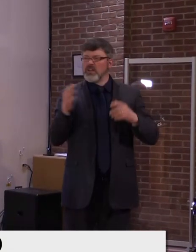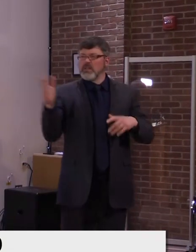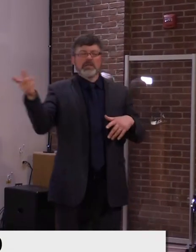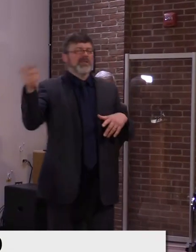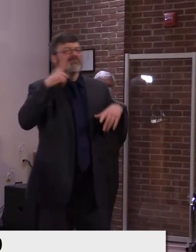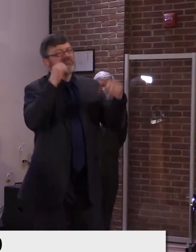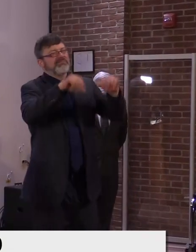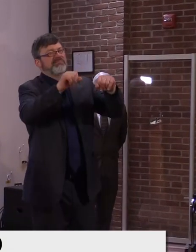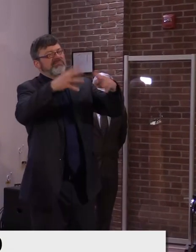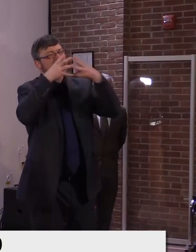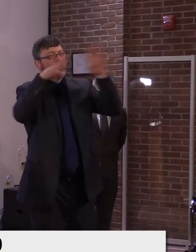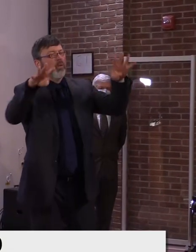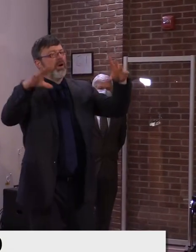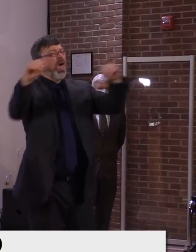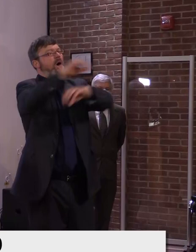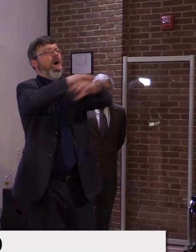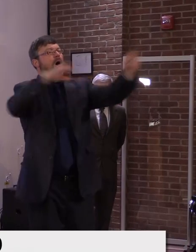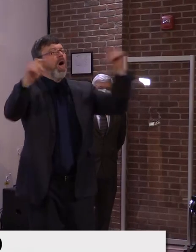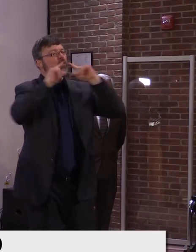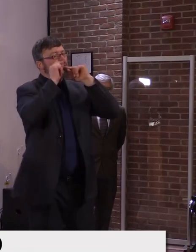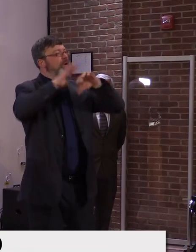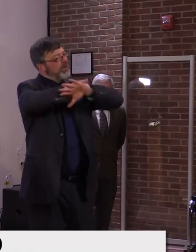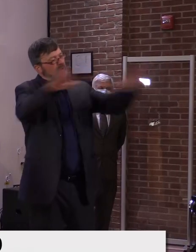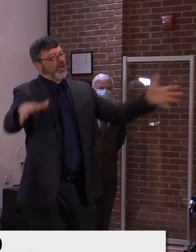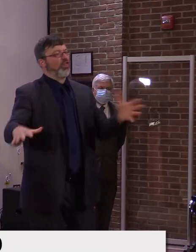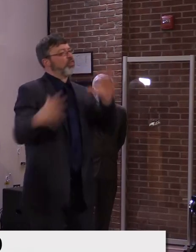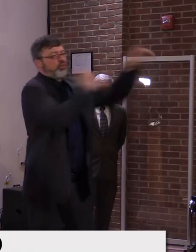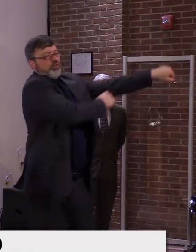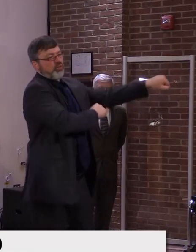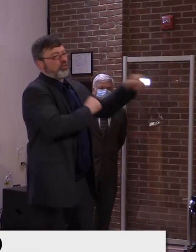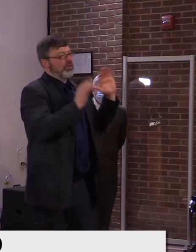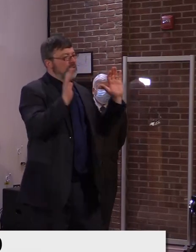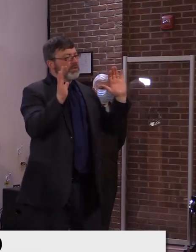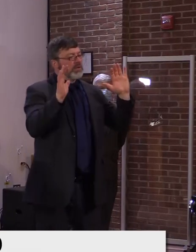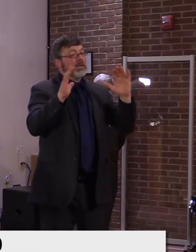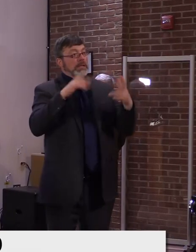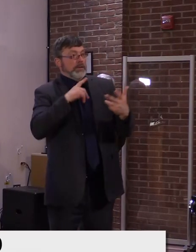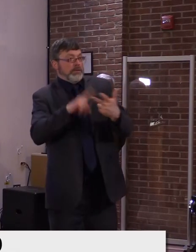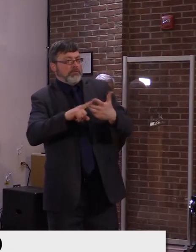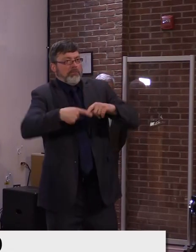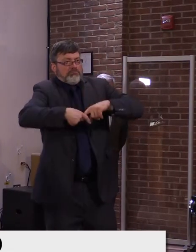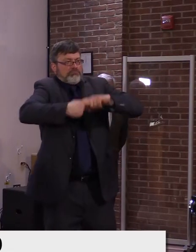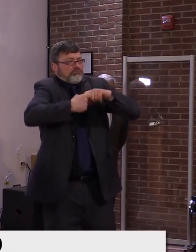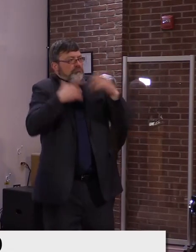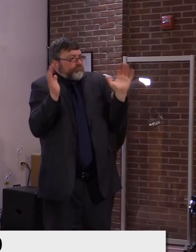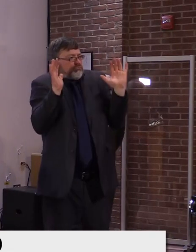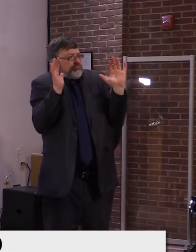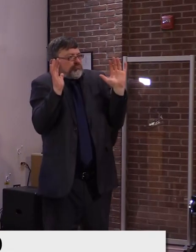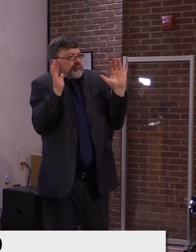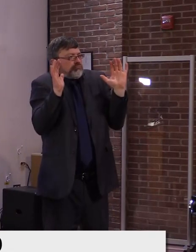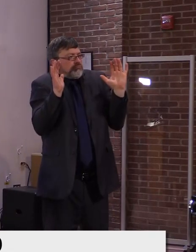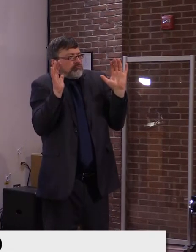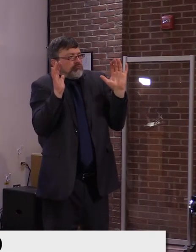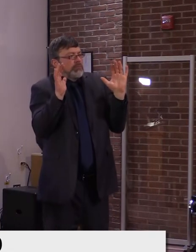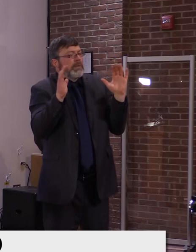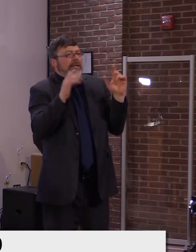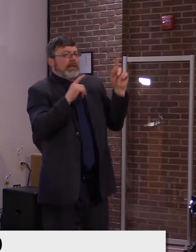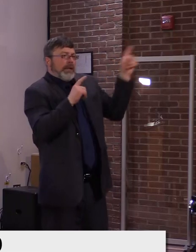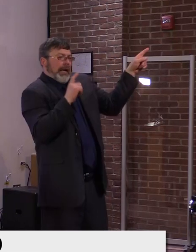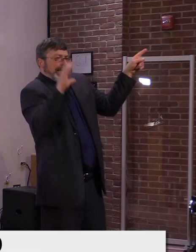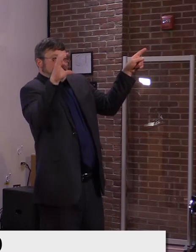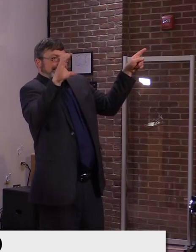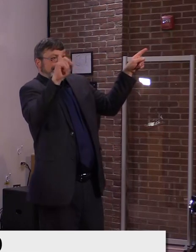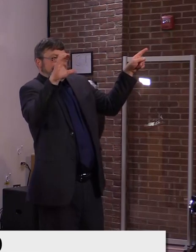point of this pause was to give the FDA and CDC an opportunity to reflect on this and